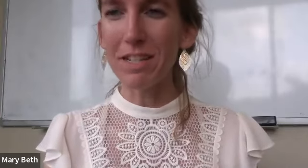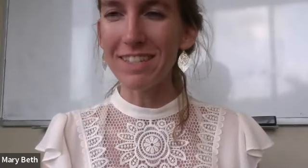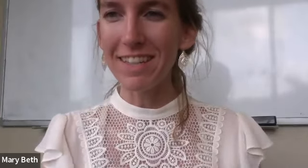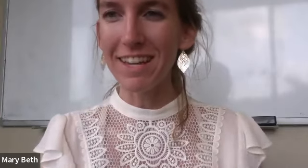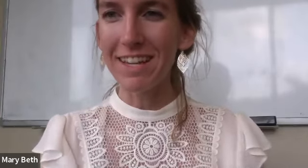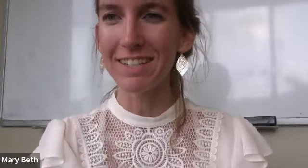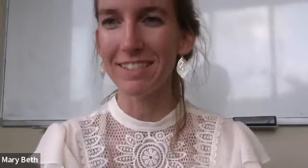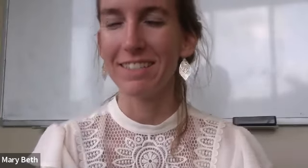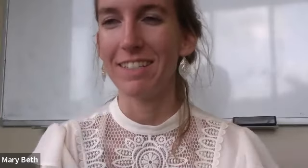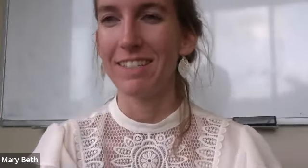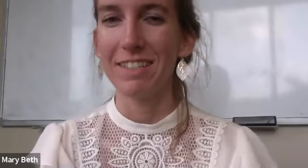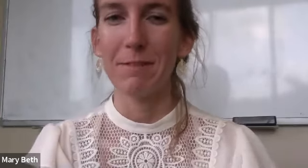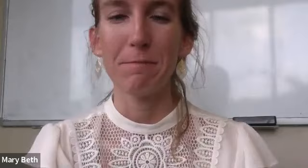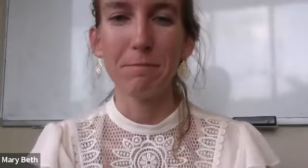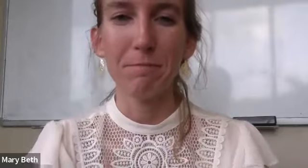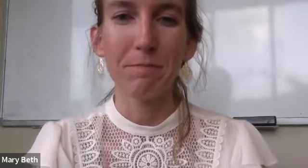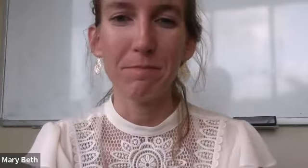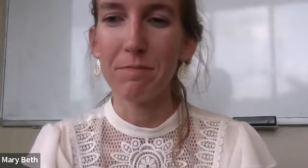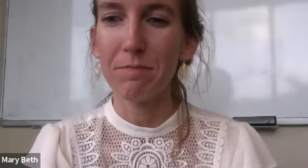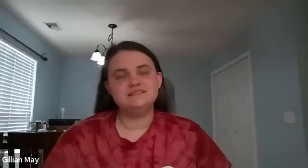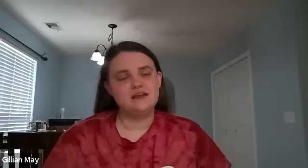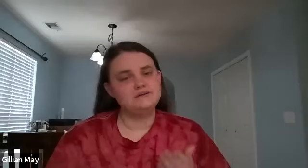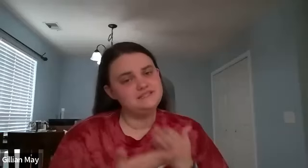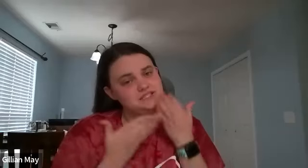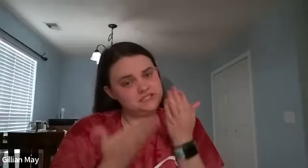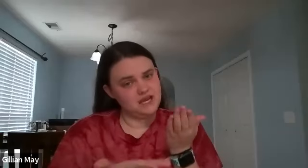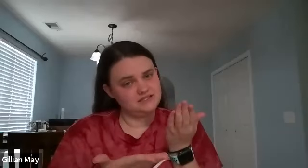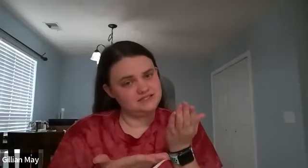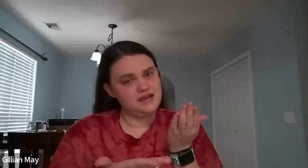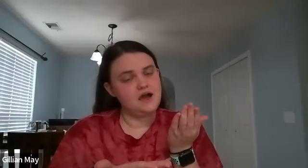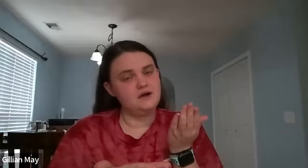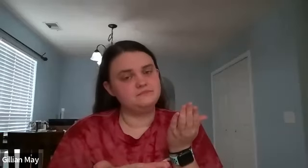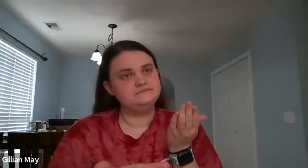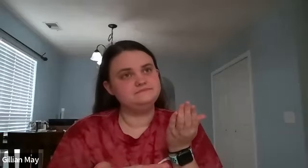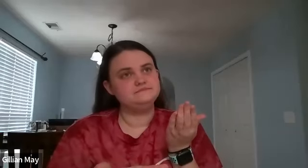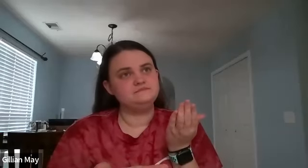to that. I would suggest, I